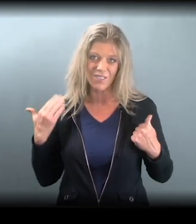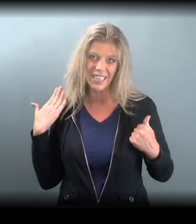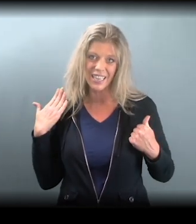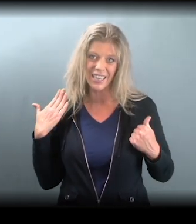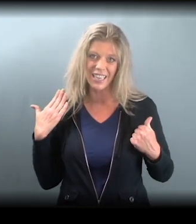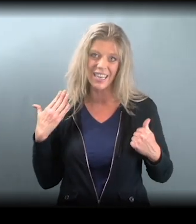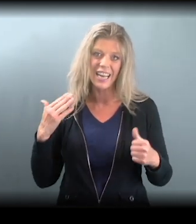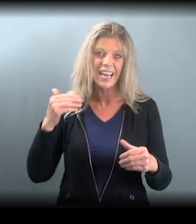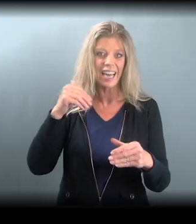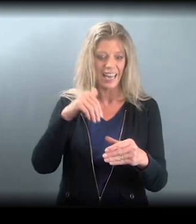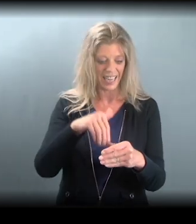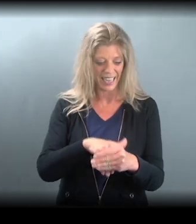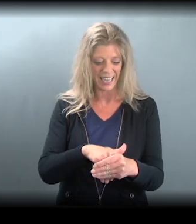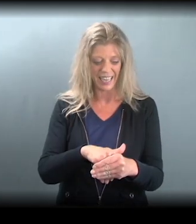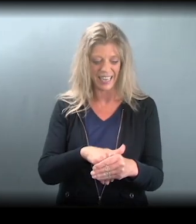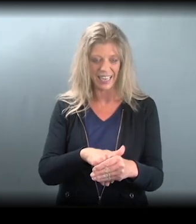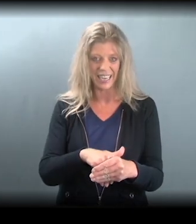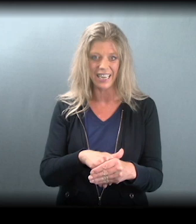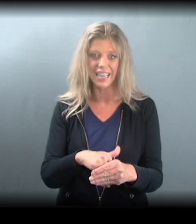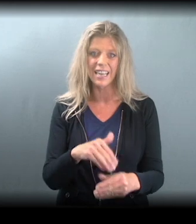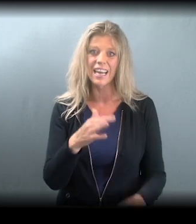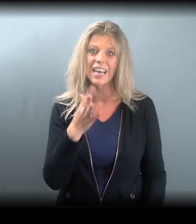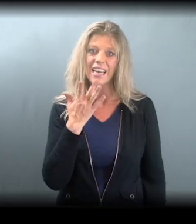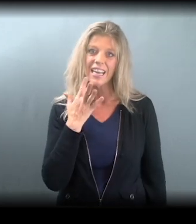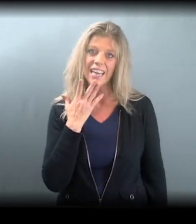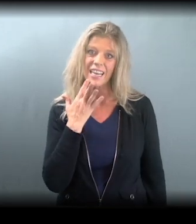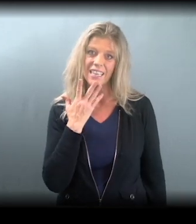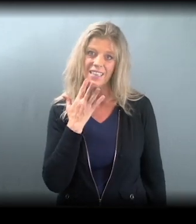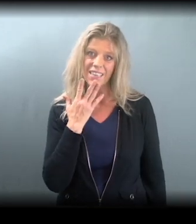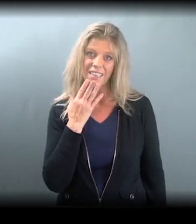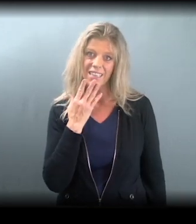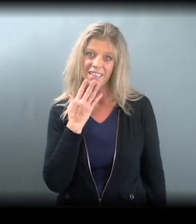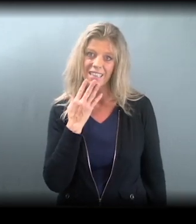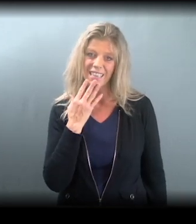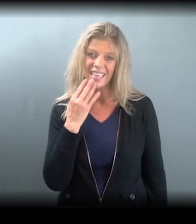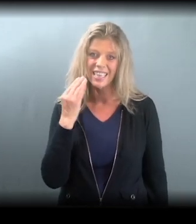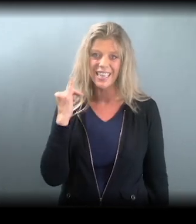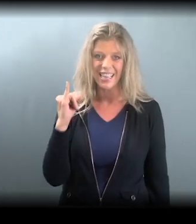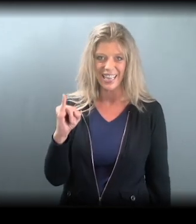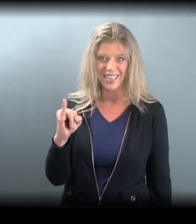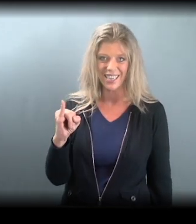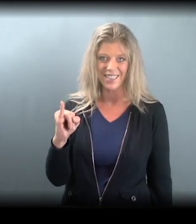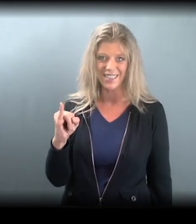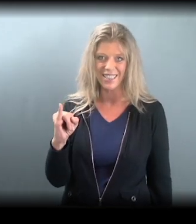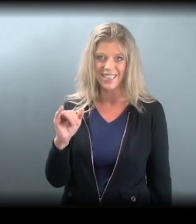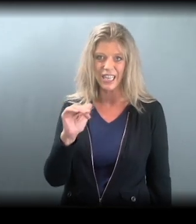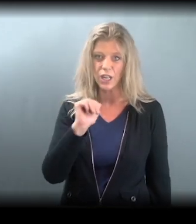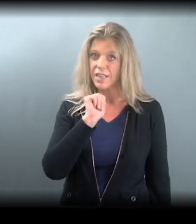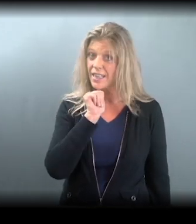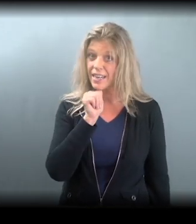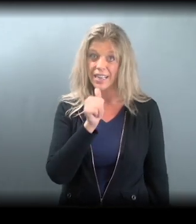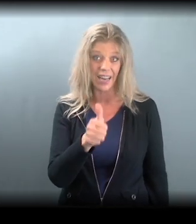lived in color is